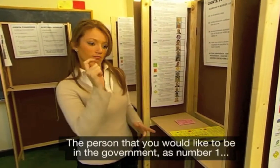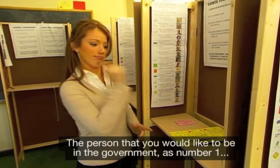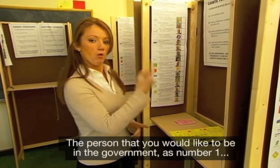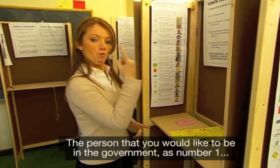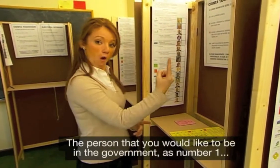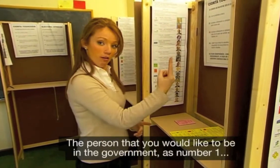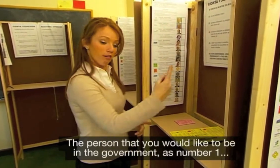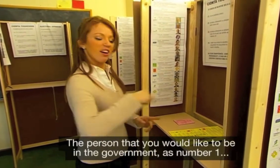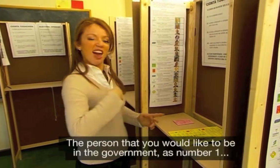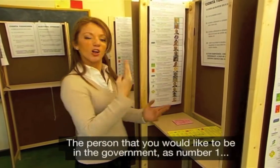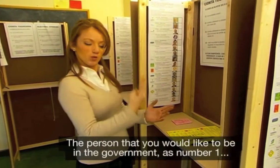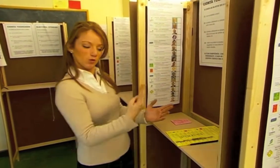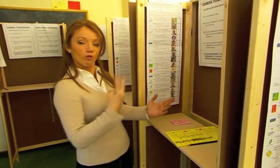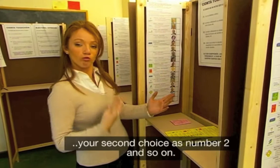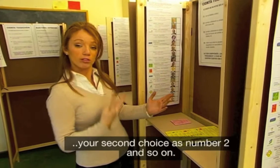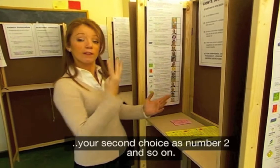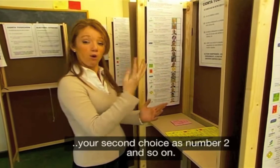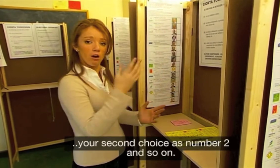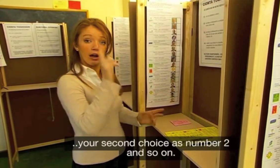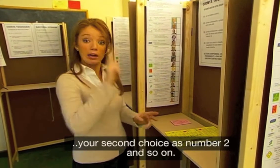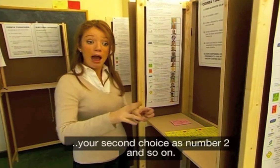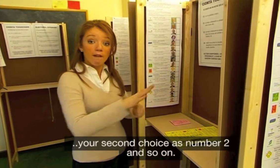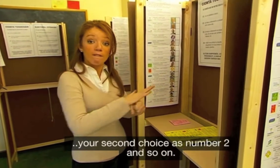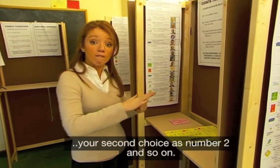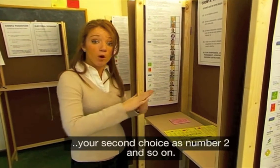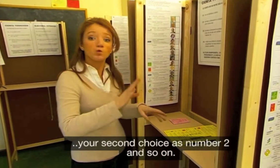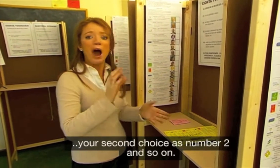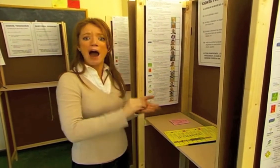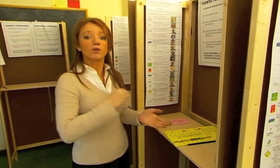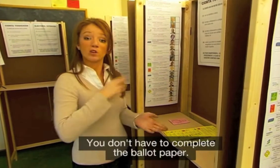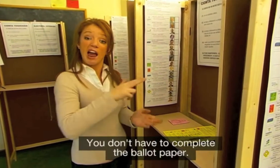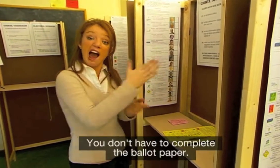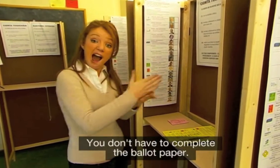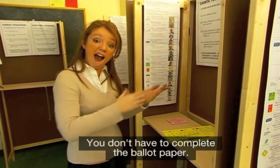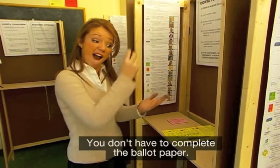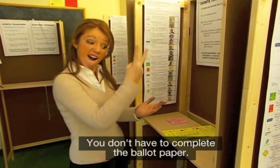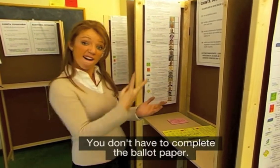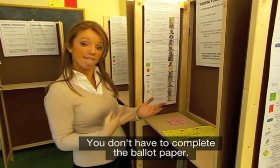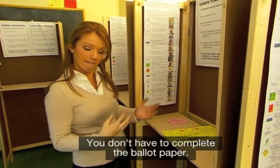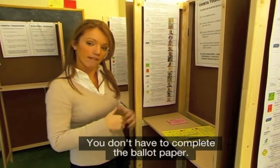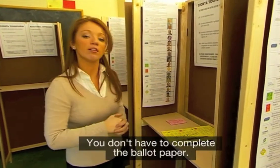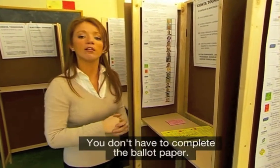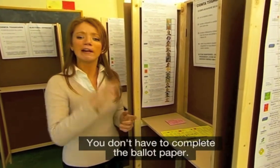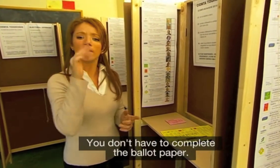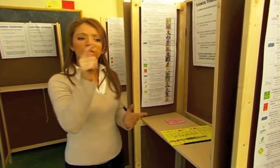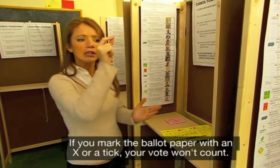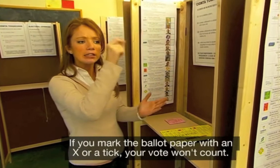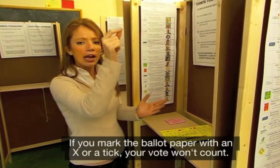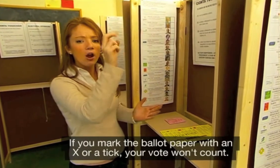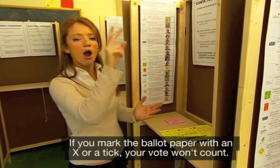1. Your second choice is number 2, and so on. You don't have to complete the ballot paper. If you mark the ballot paper with an X or a